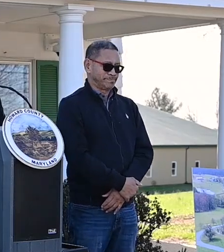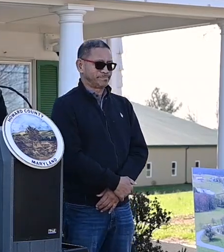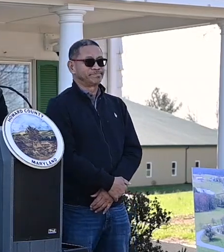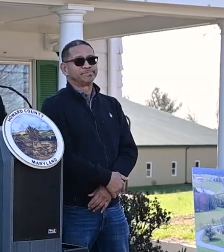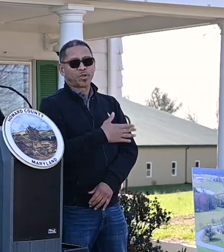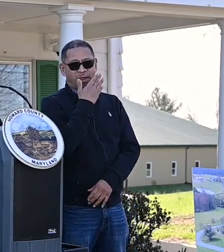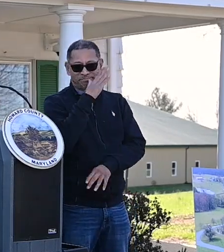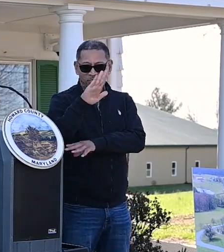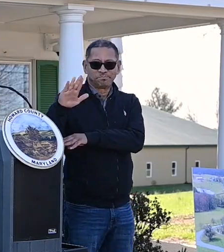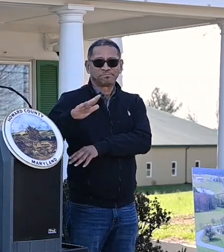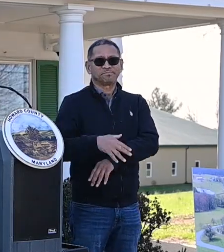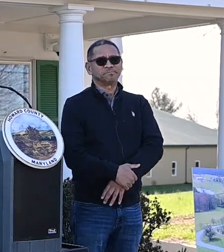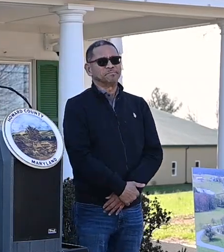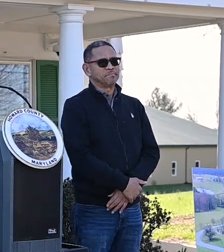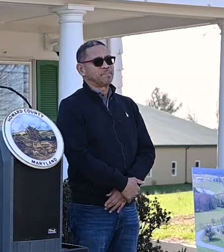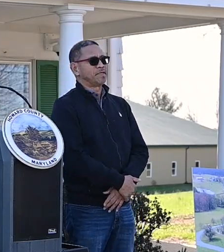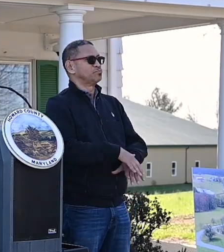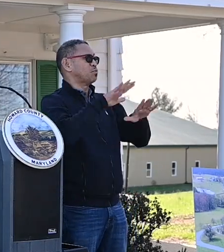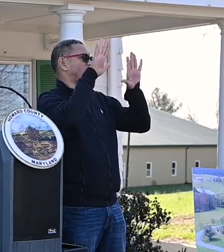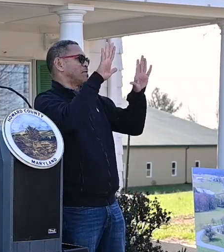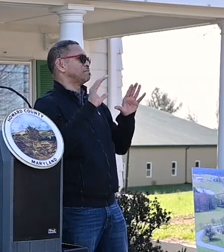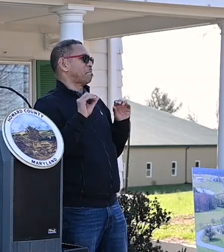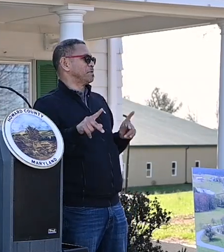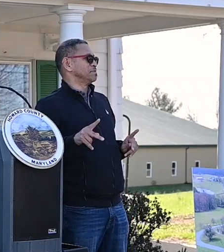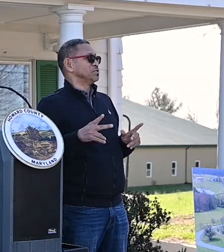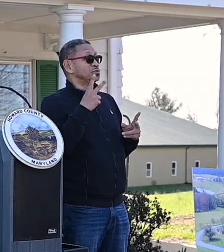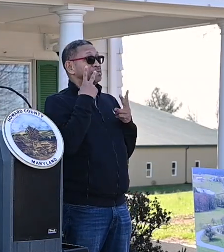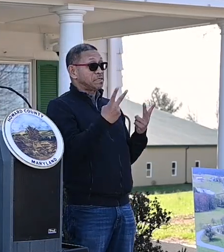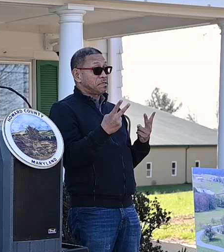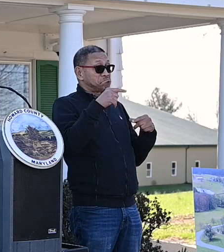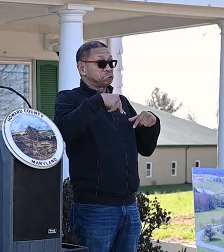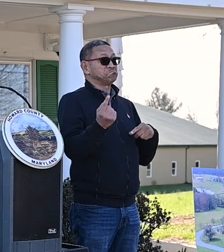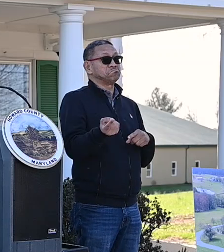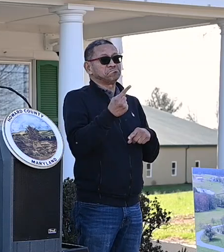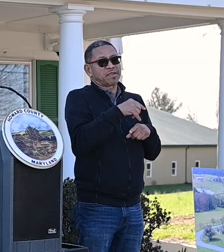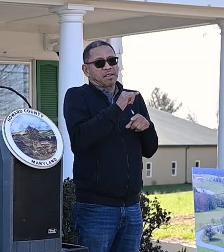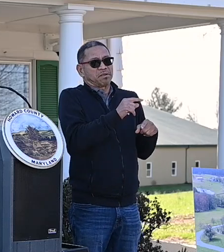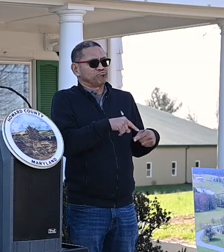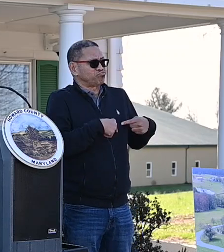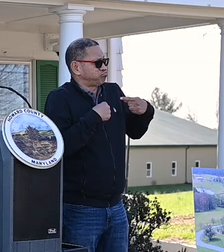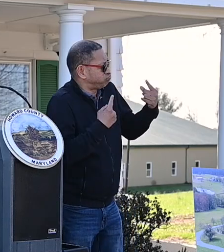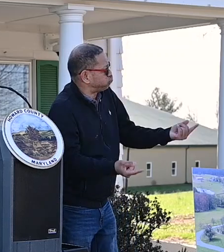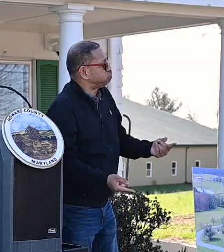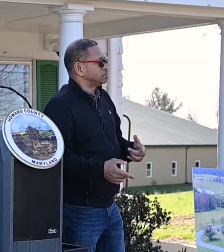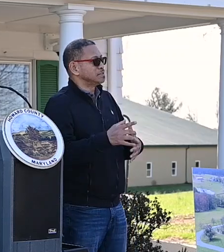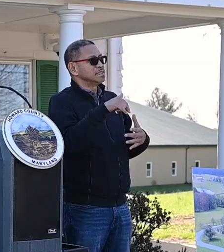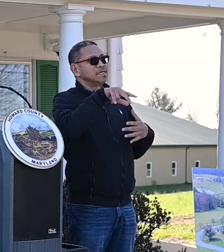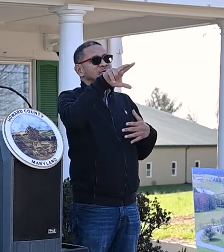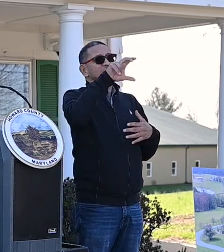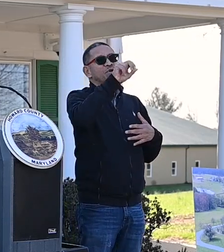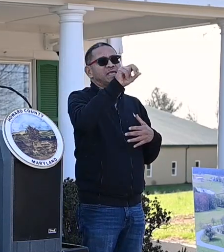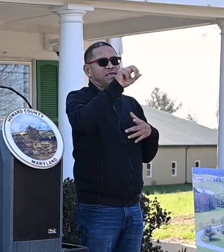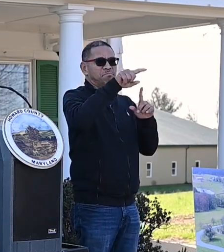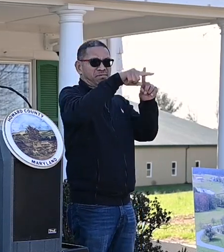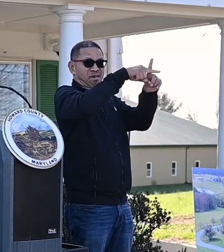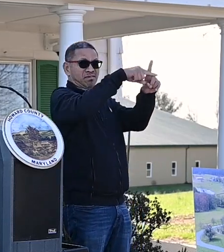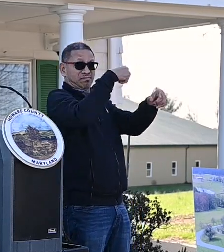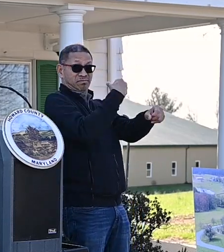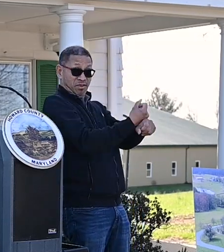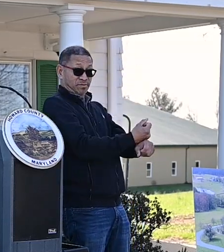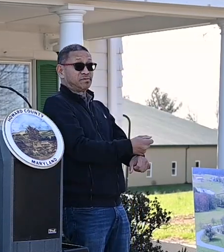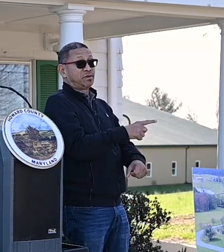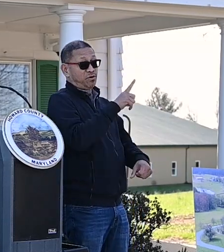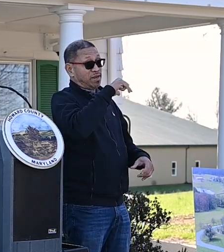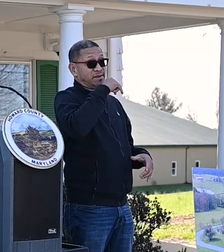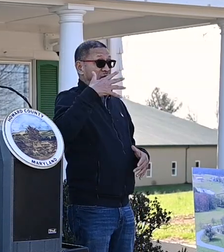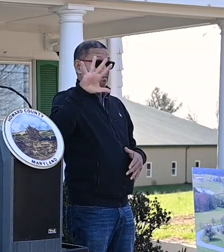Good afternoon. What a wonderful opportunity to see this day that has been in the making for 30 plus years. There's really been